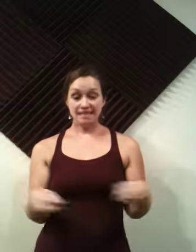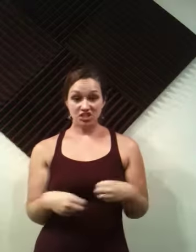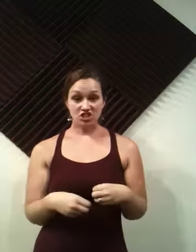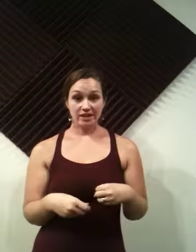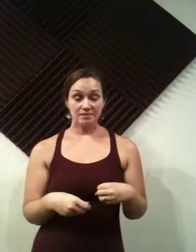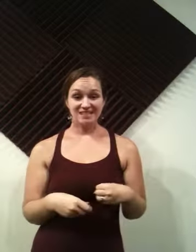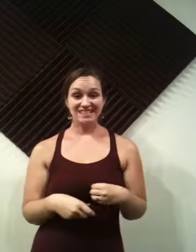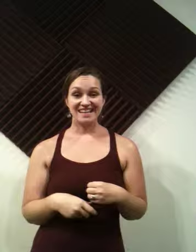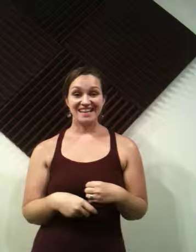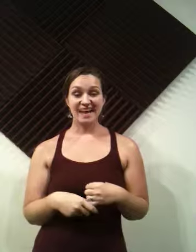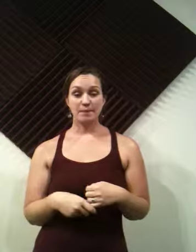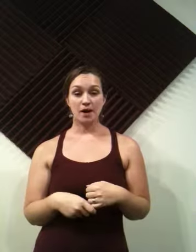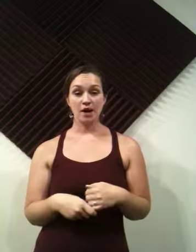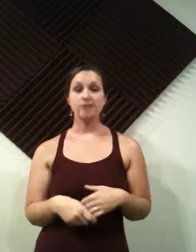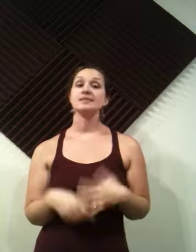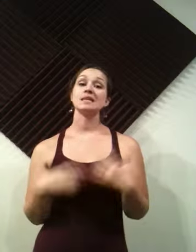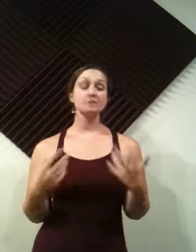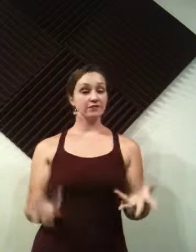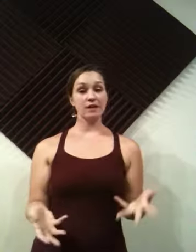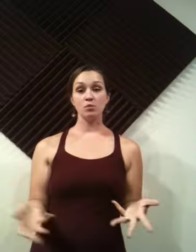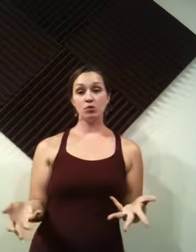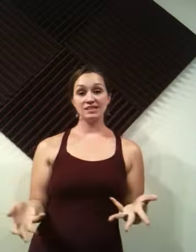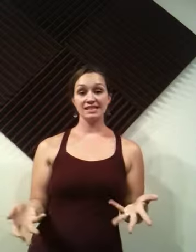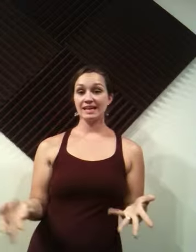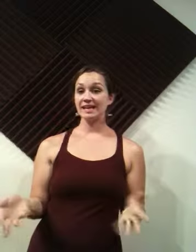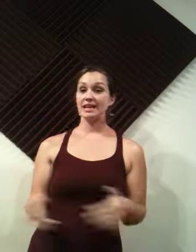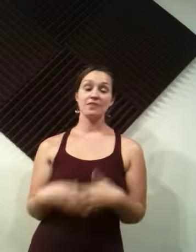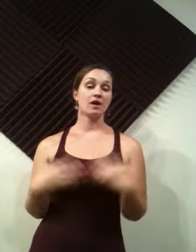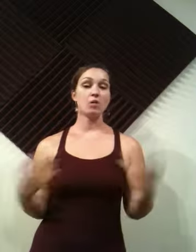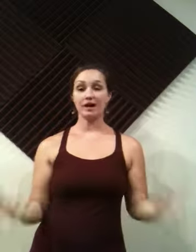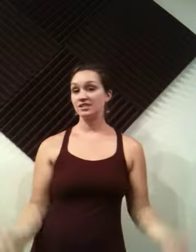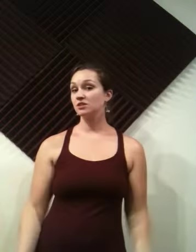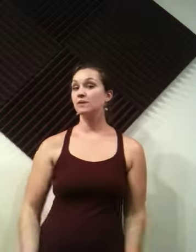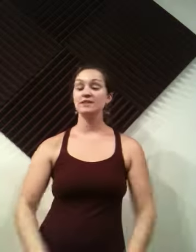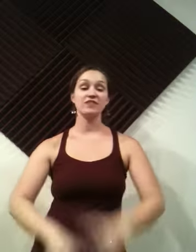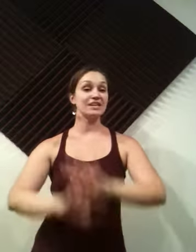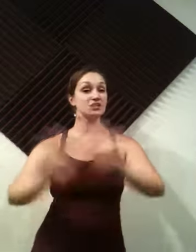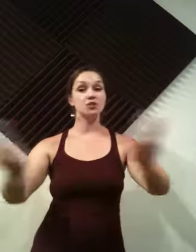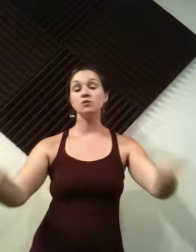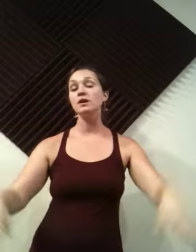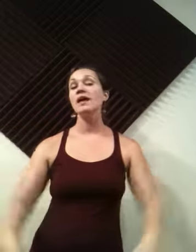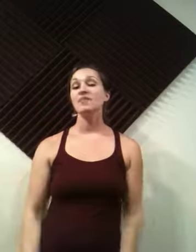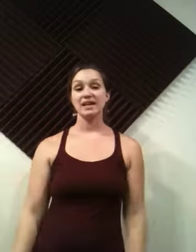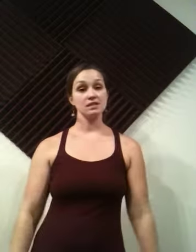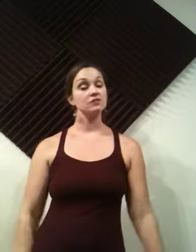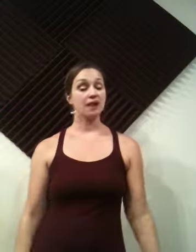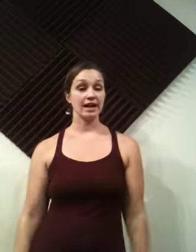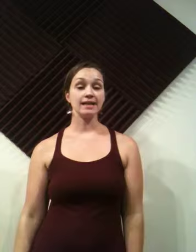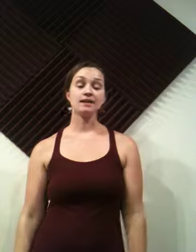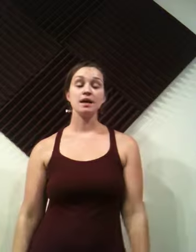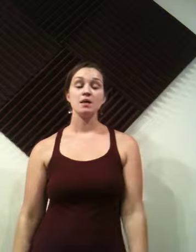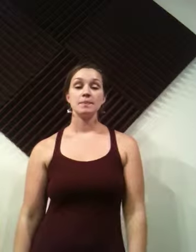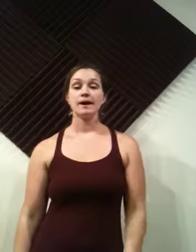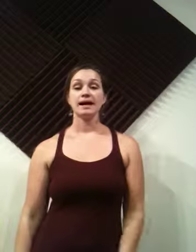teach them to sing that part. Some of them will sing it and they'll want to, and if they do, that's fine. But I